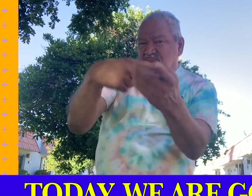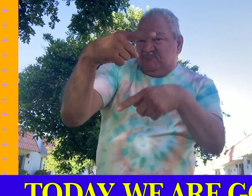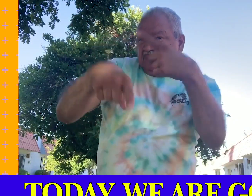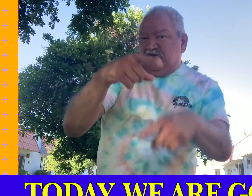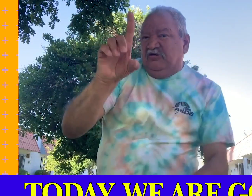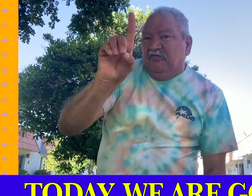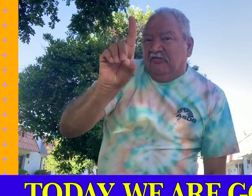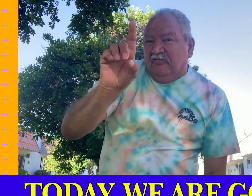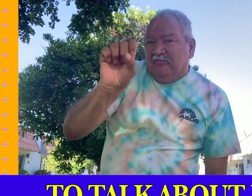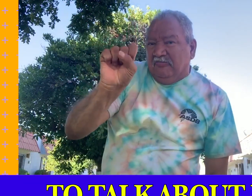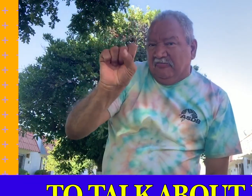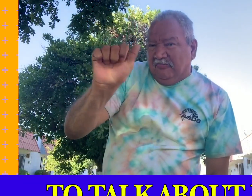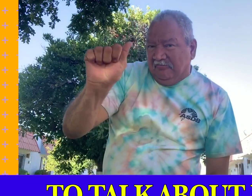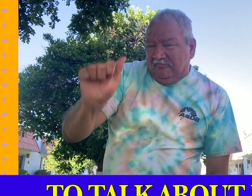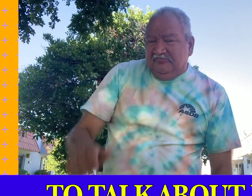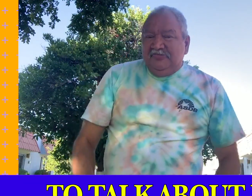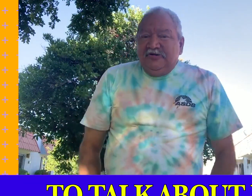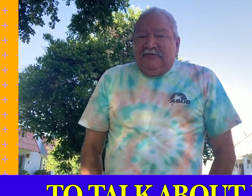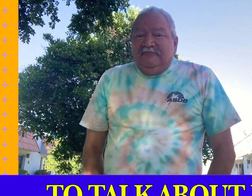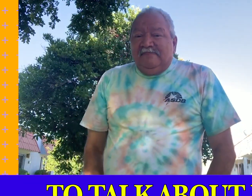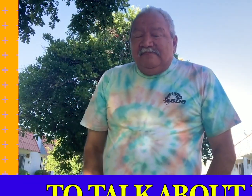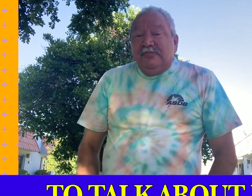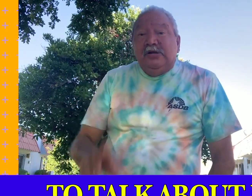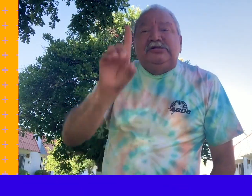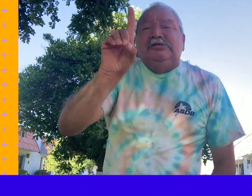Today, we're going to talk about DSA.